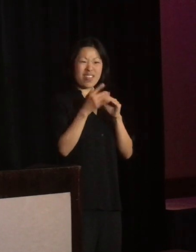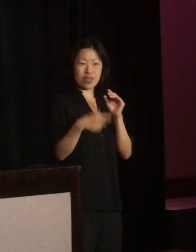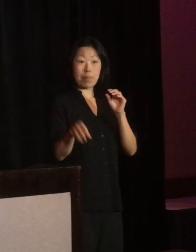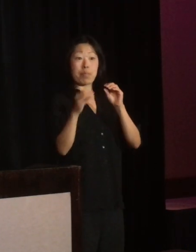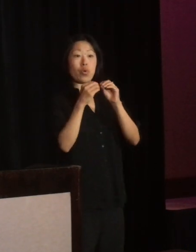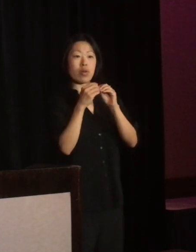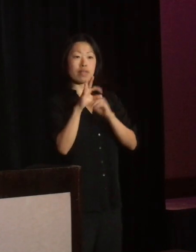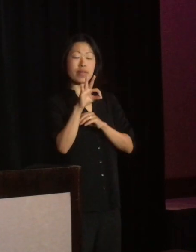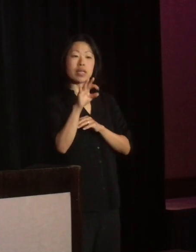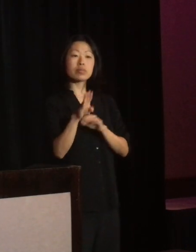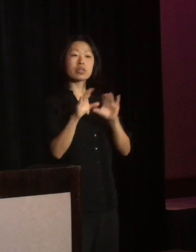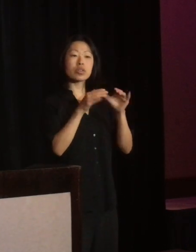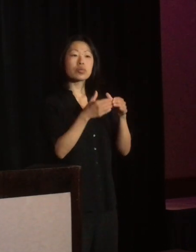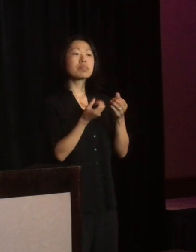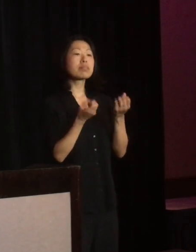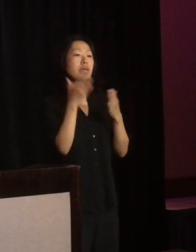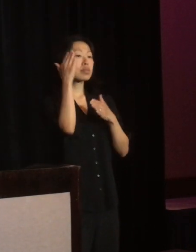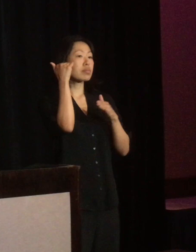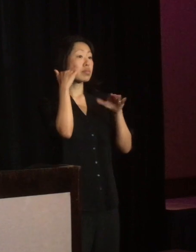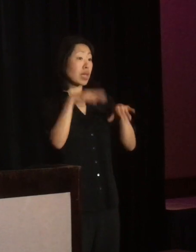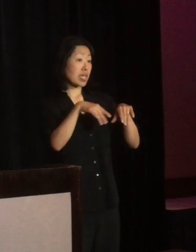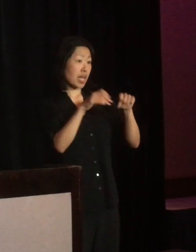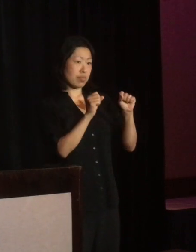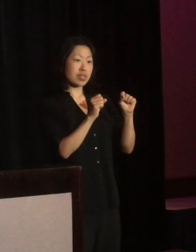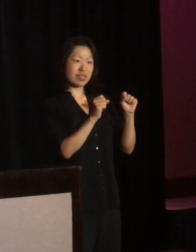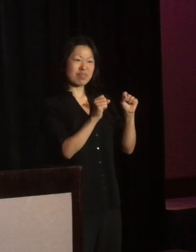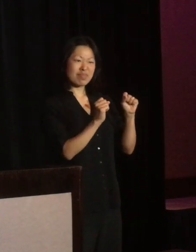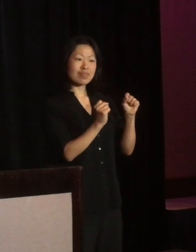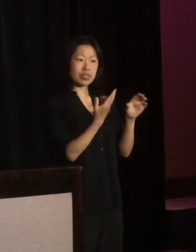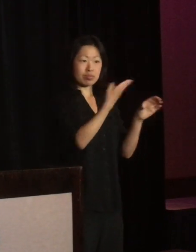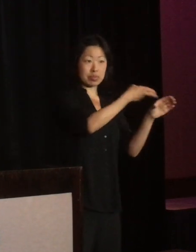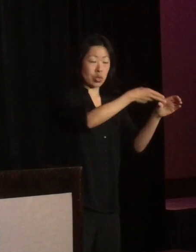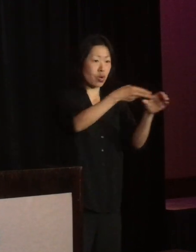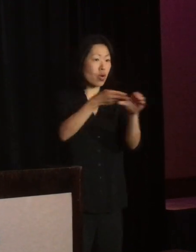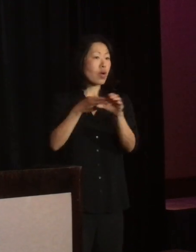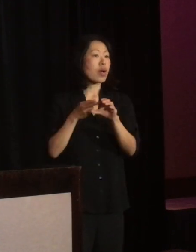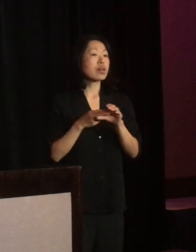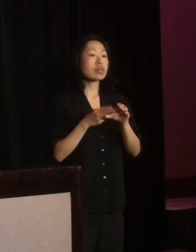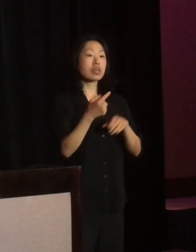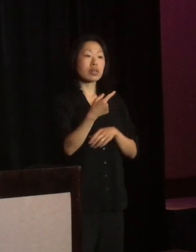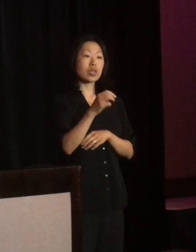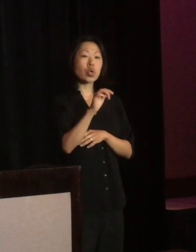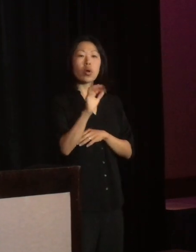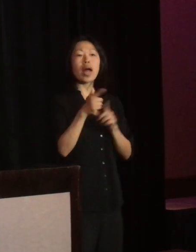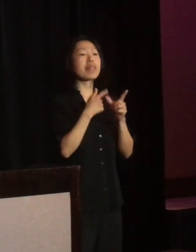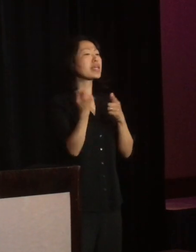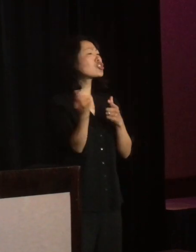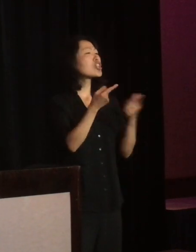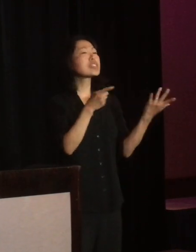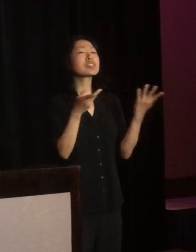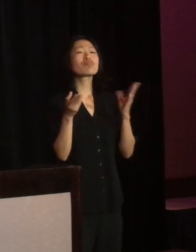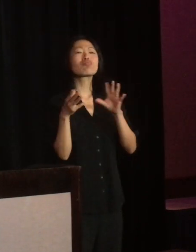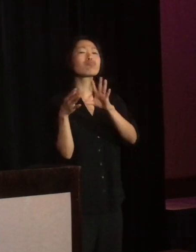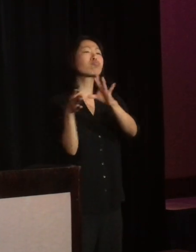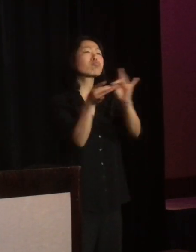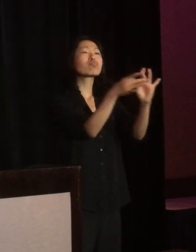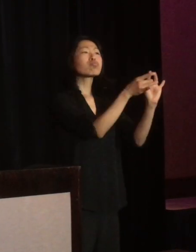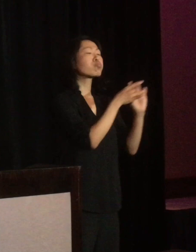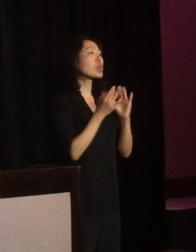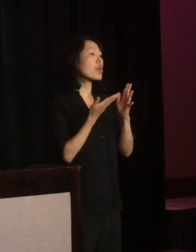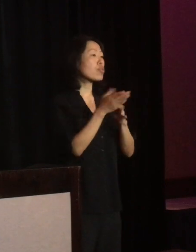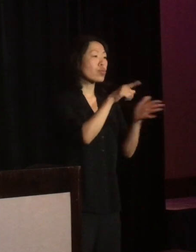Korean adoptees are part of, as well as Goal, because I used to work there, and then word of mouth through some of